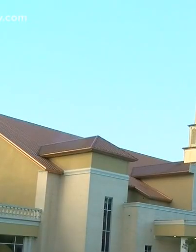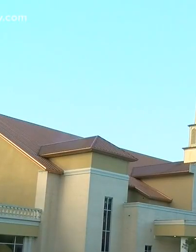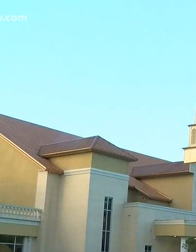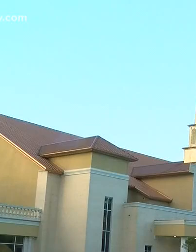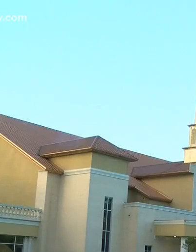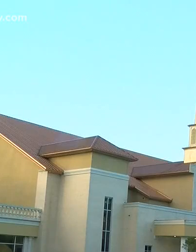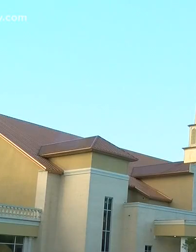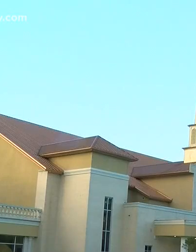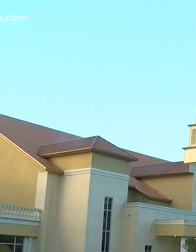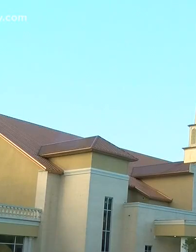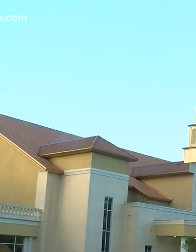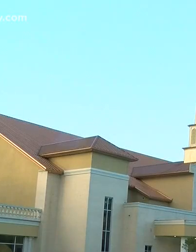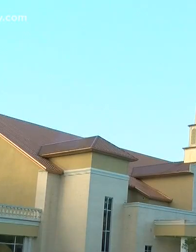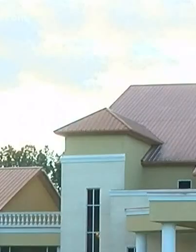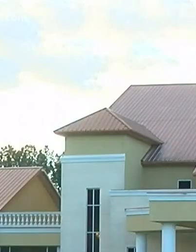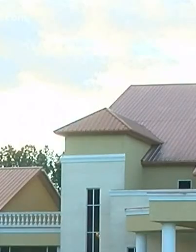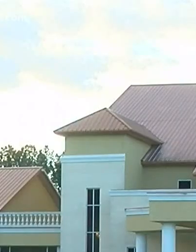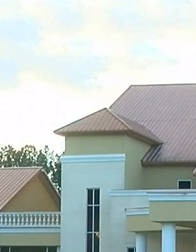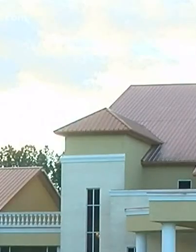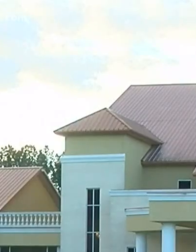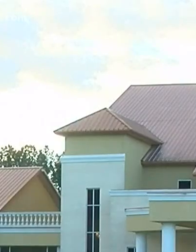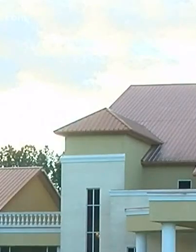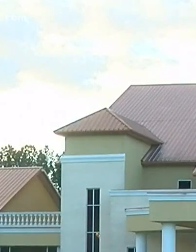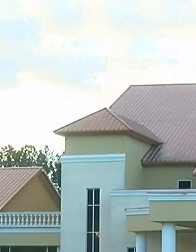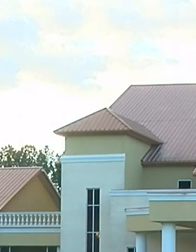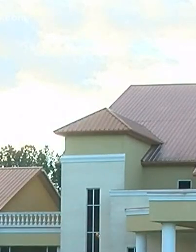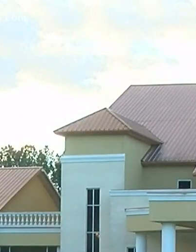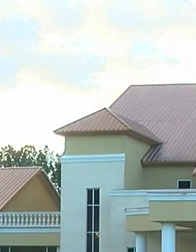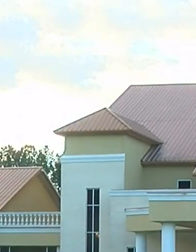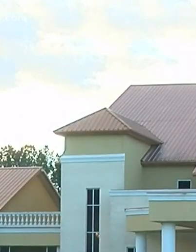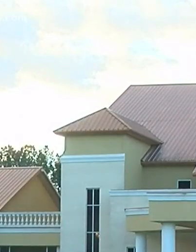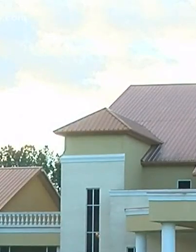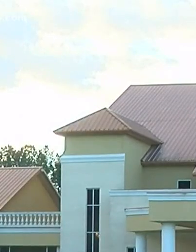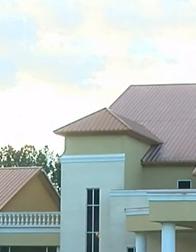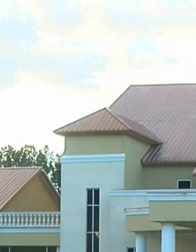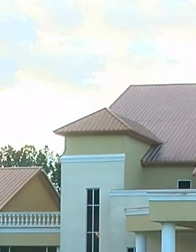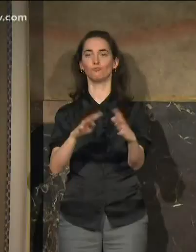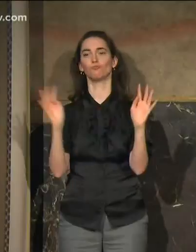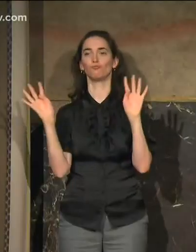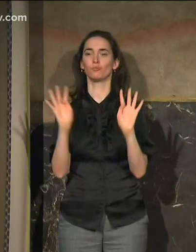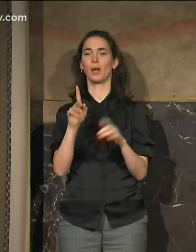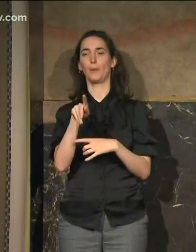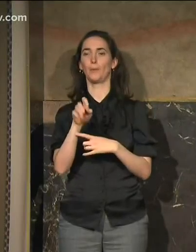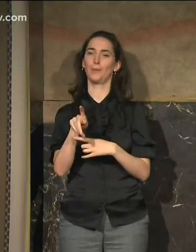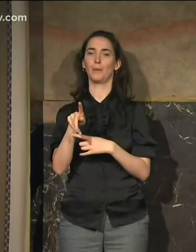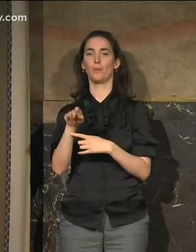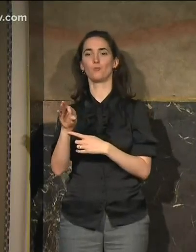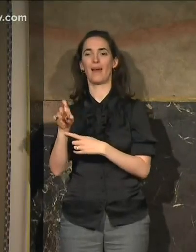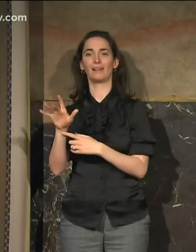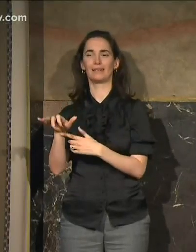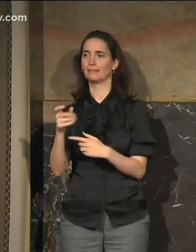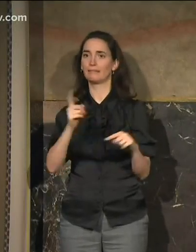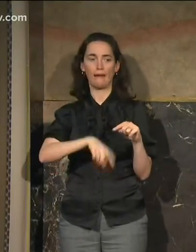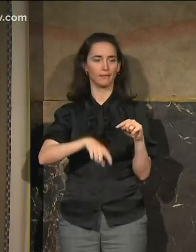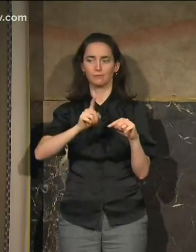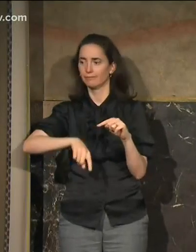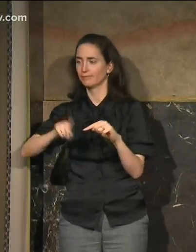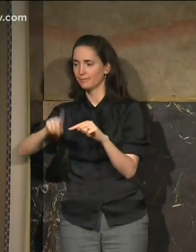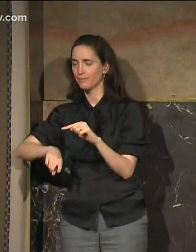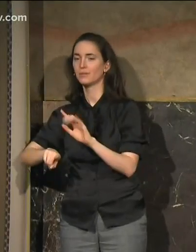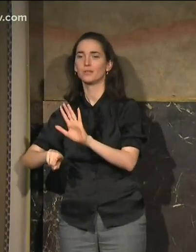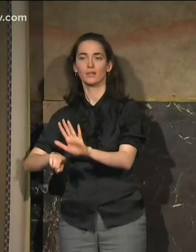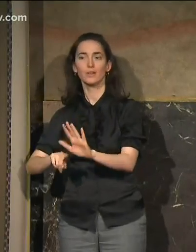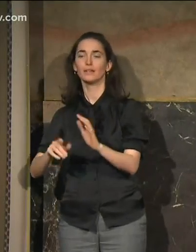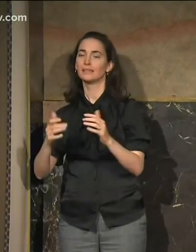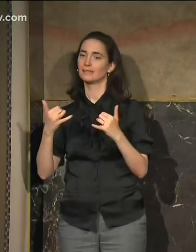Mayor David Barrow, and other officials. I did want to tell everyone involved